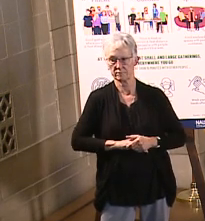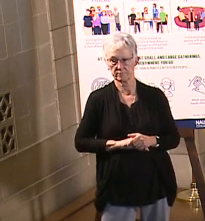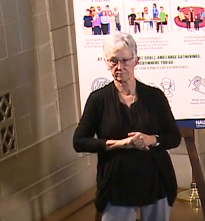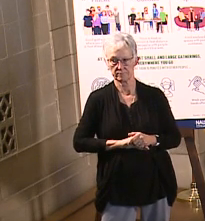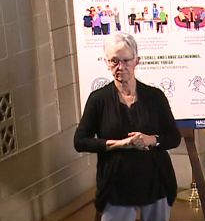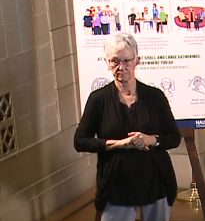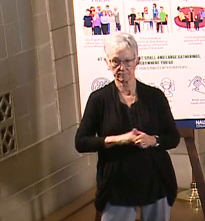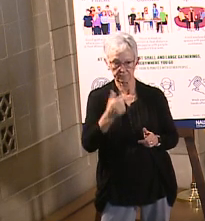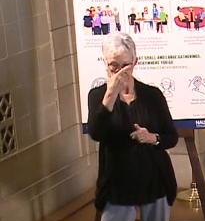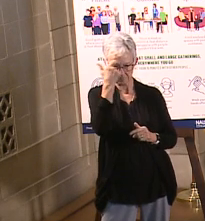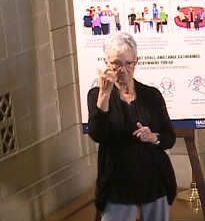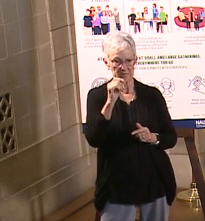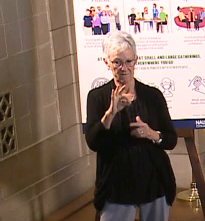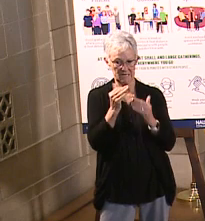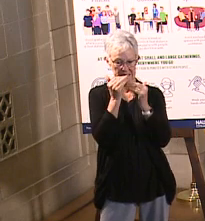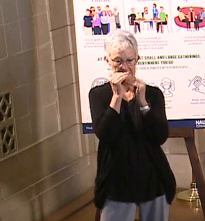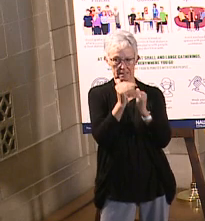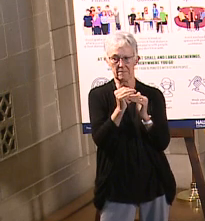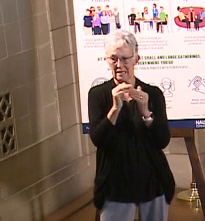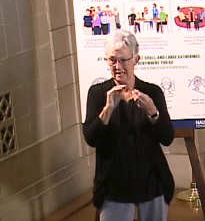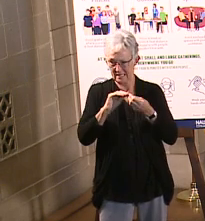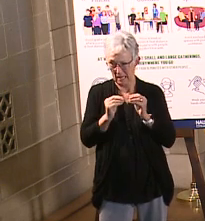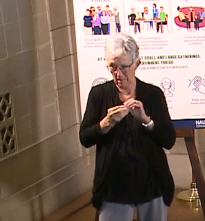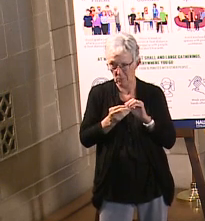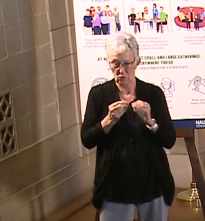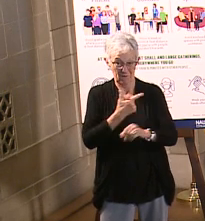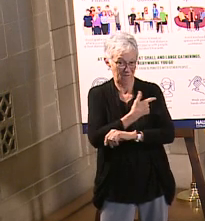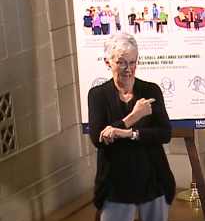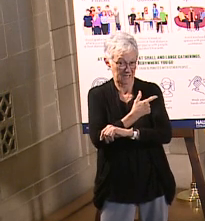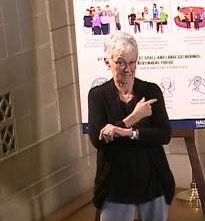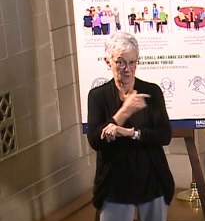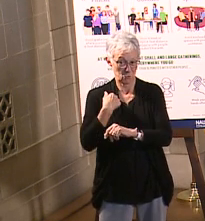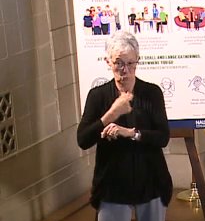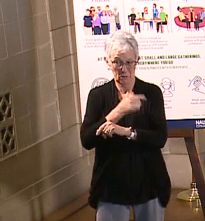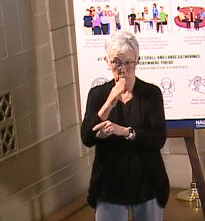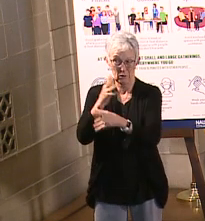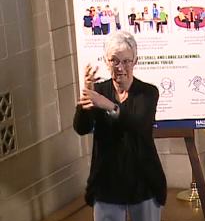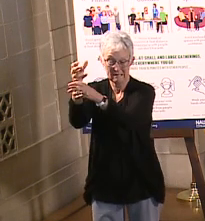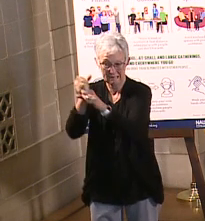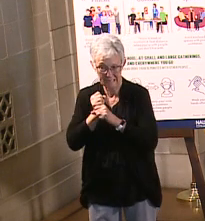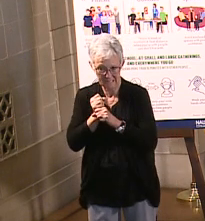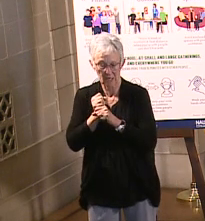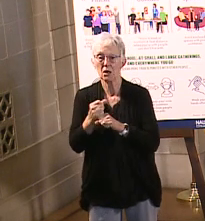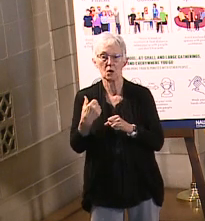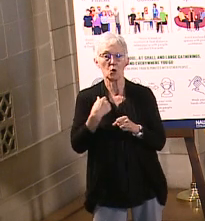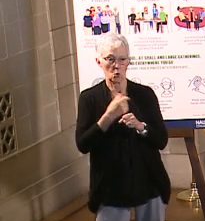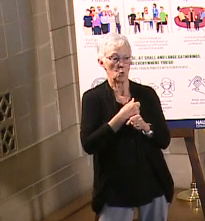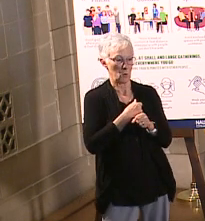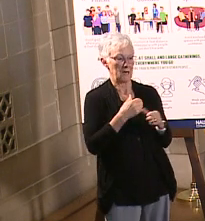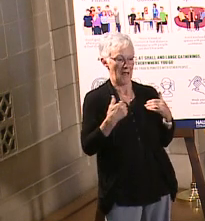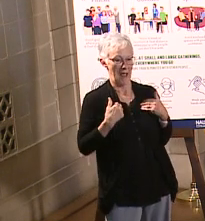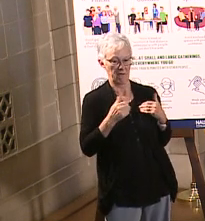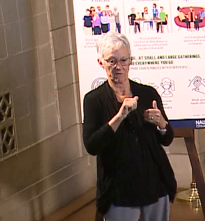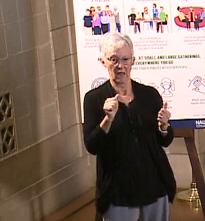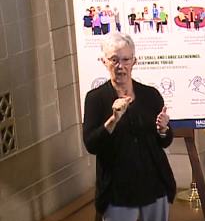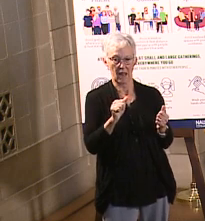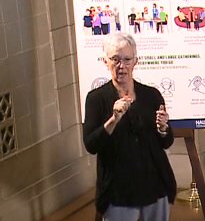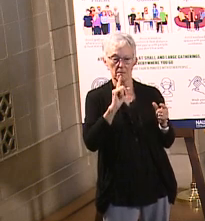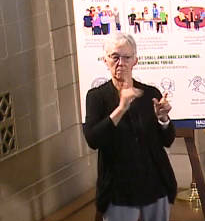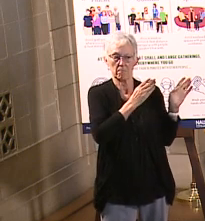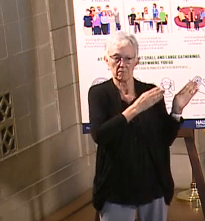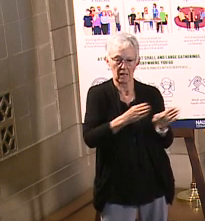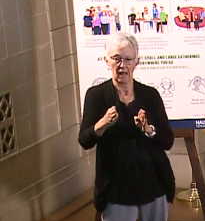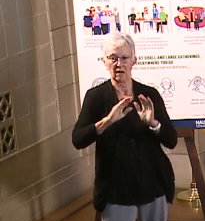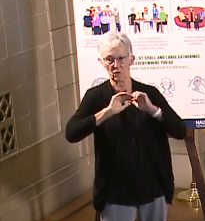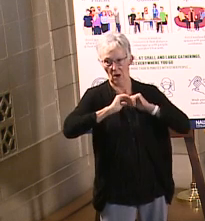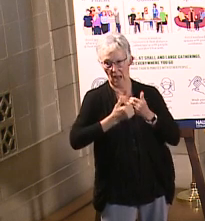limited COVID-19 vaccine, immunizations programs have been encouraged to utilize a phased approach to the vaccine